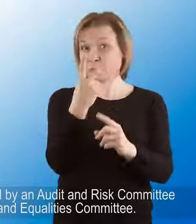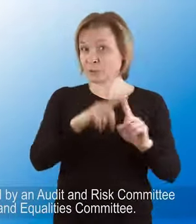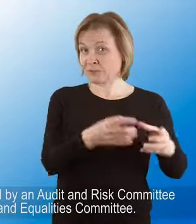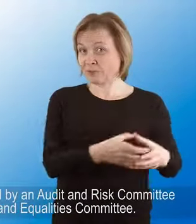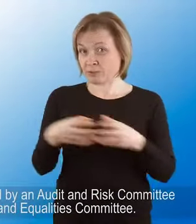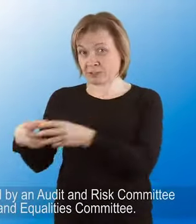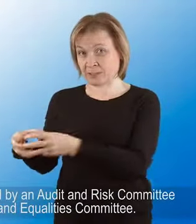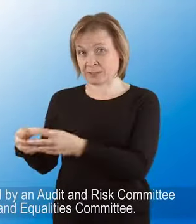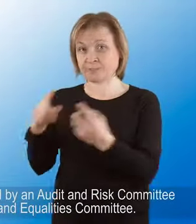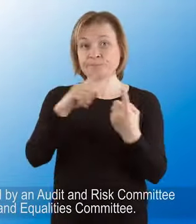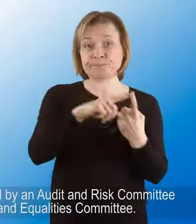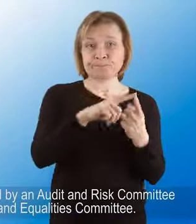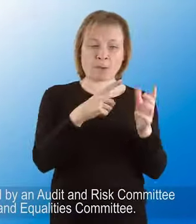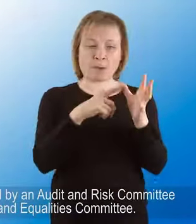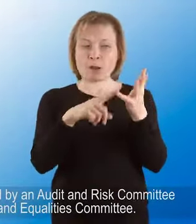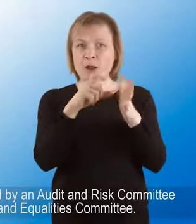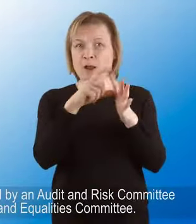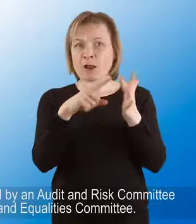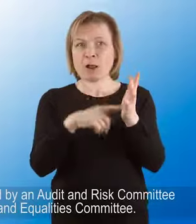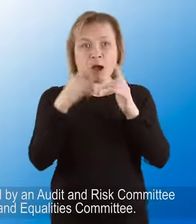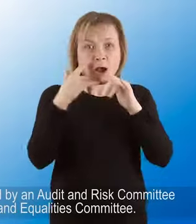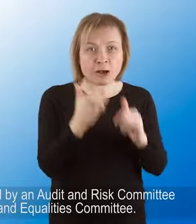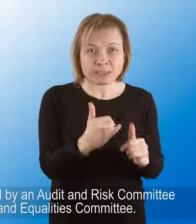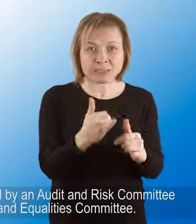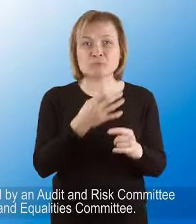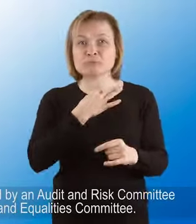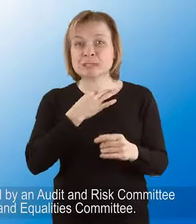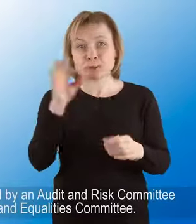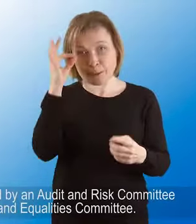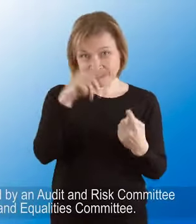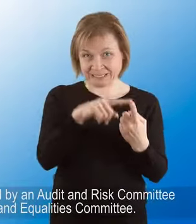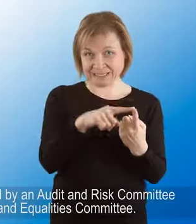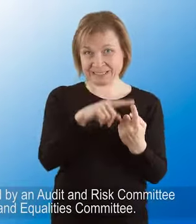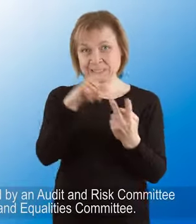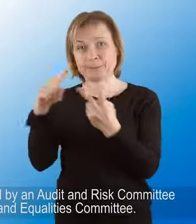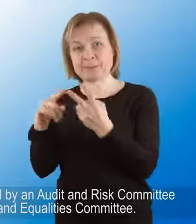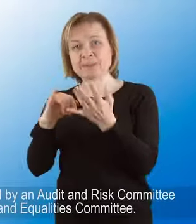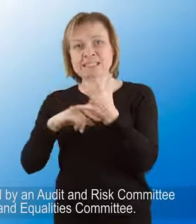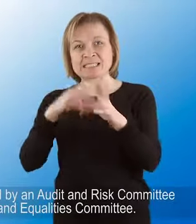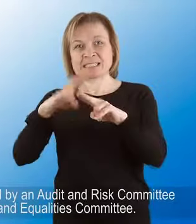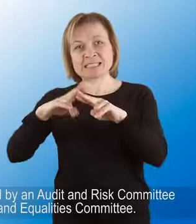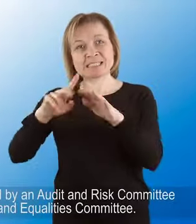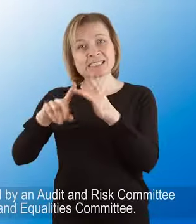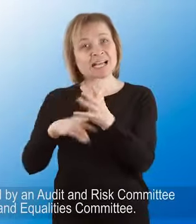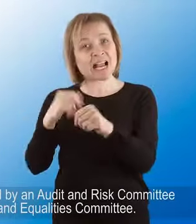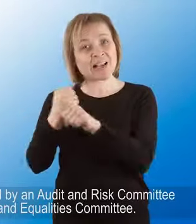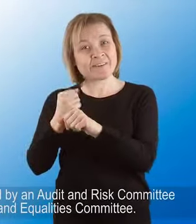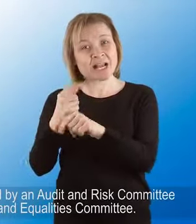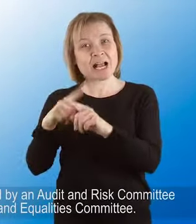The board is supported by an Audit and Risk Committee and a Staffing and Equalities Committee.